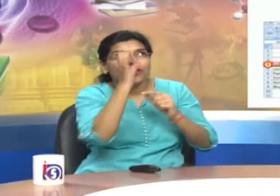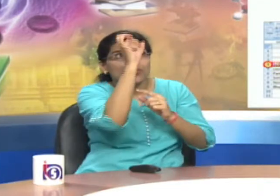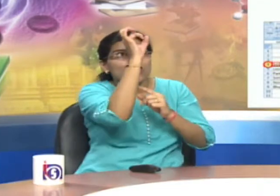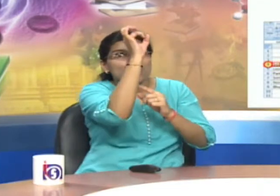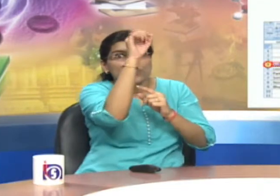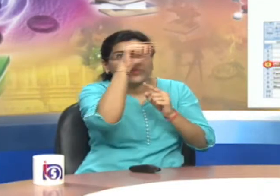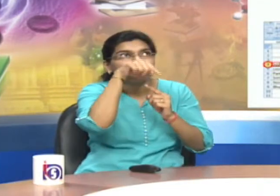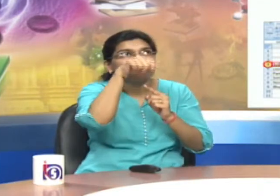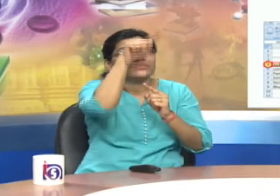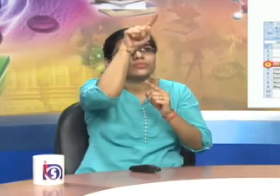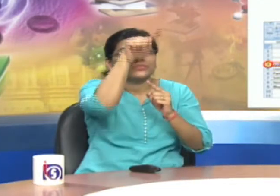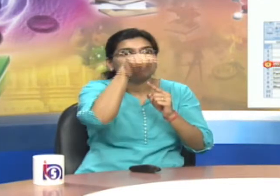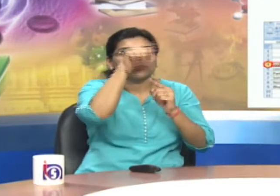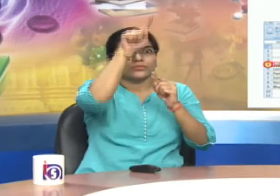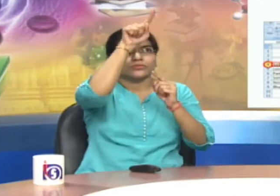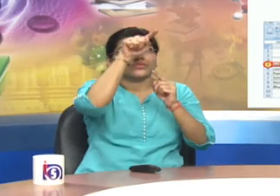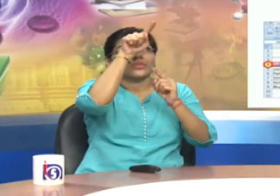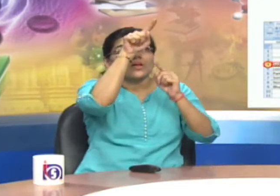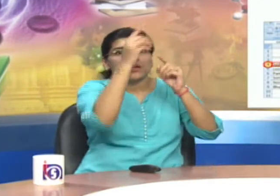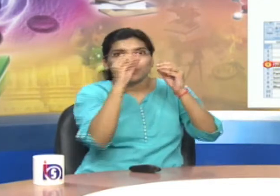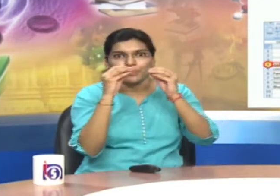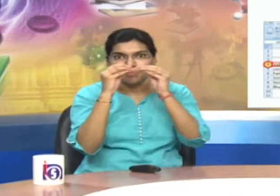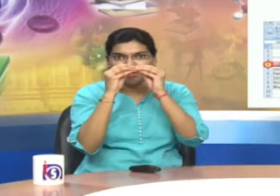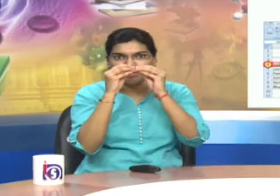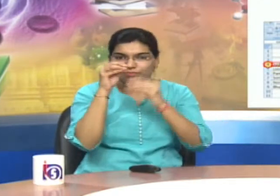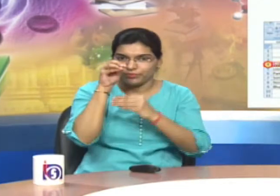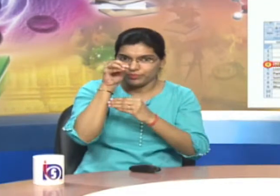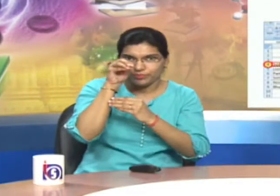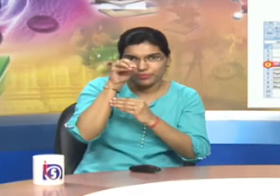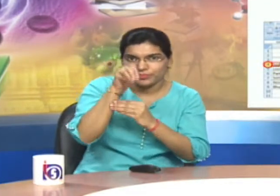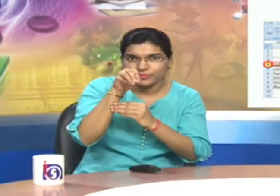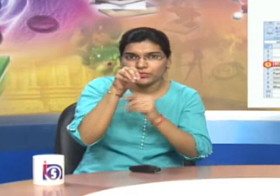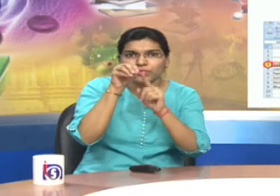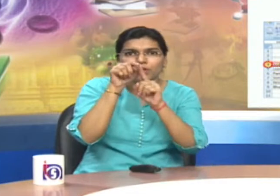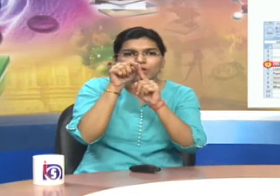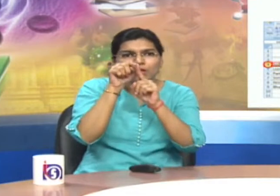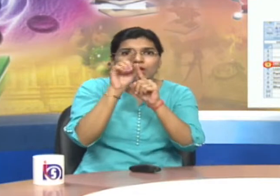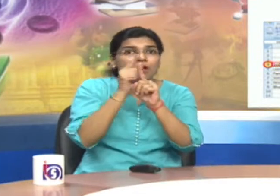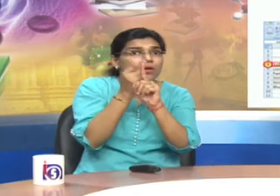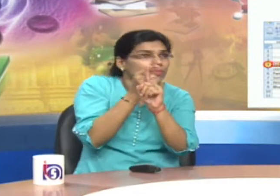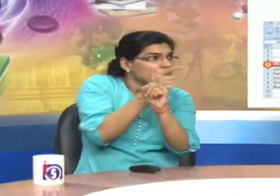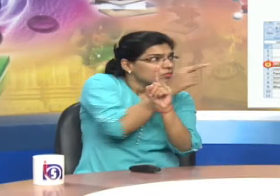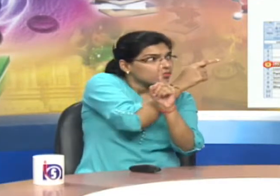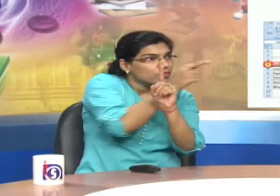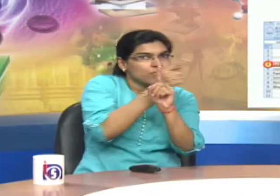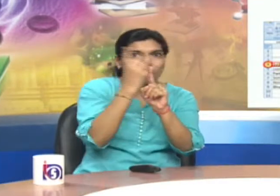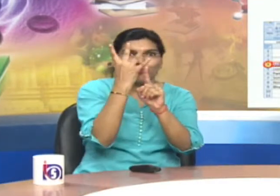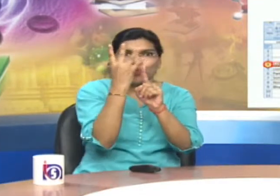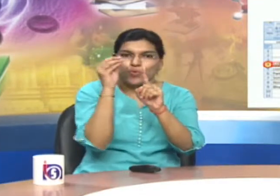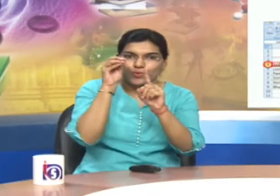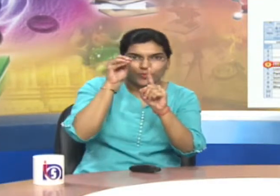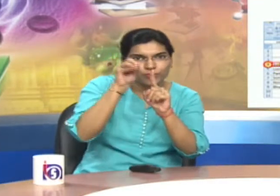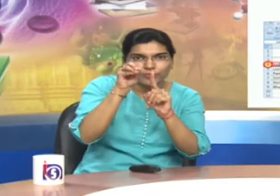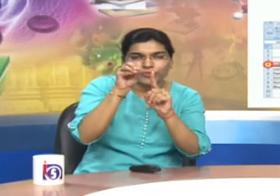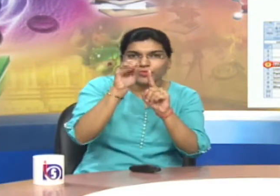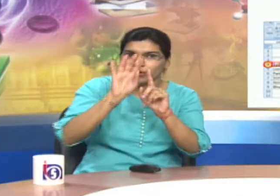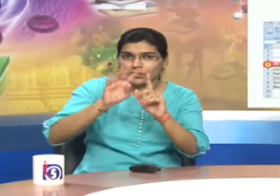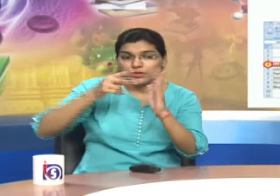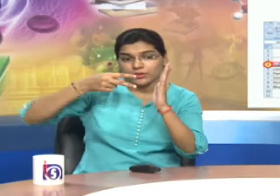and suppose you have a worksheet and you have columns with this such